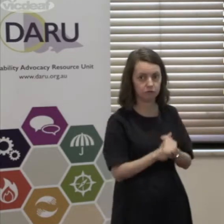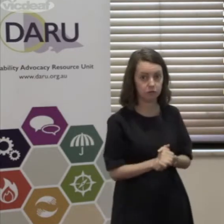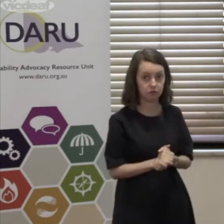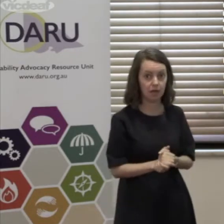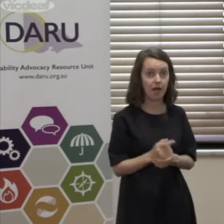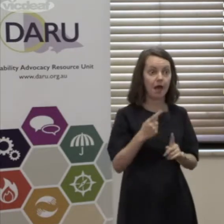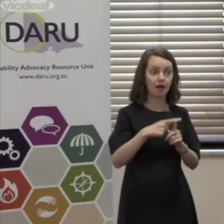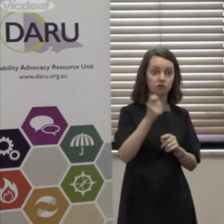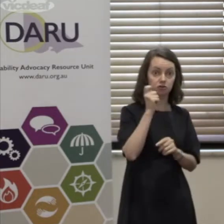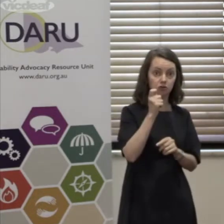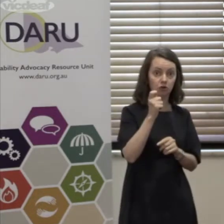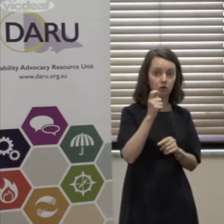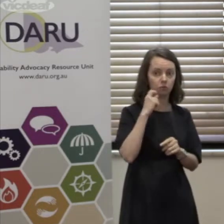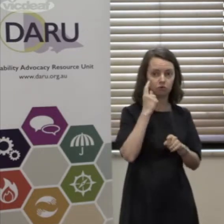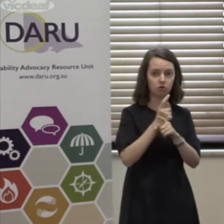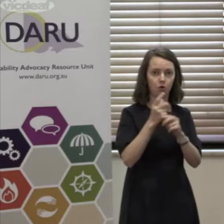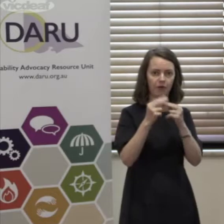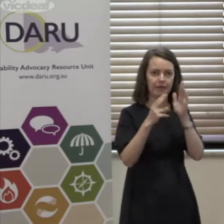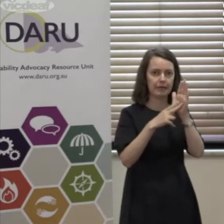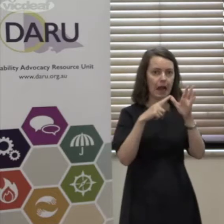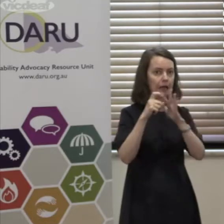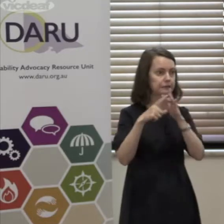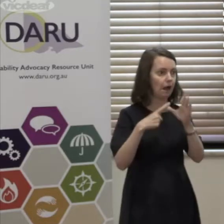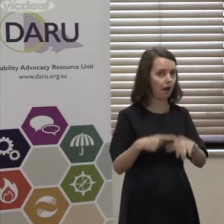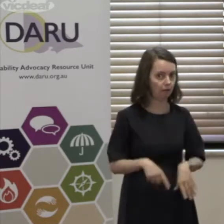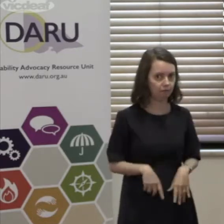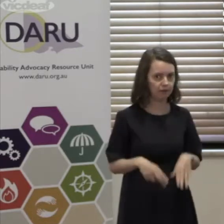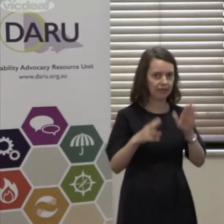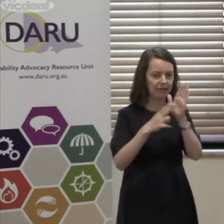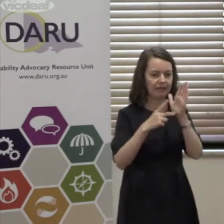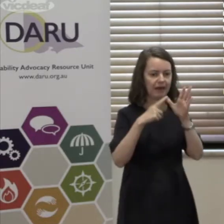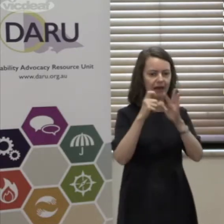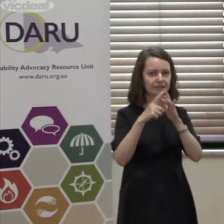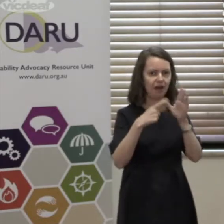very soon we'll all be talking to Nadia in the portal. I'm going to learn more about Nadia tomorrow.